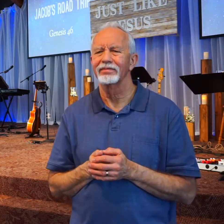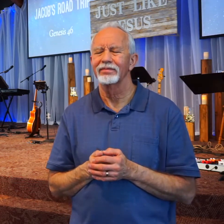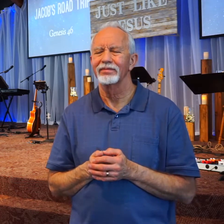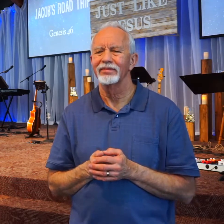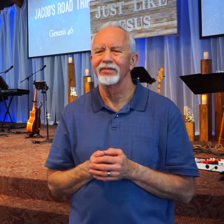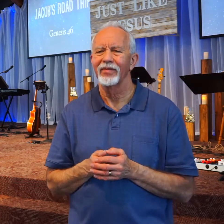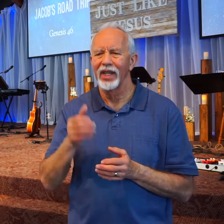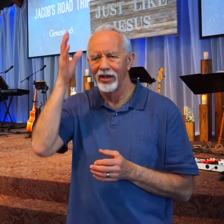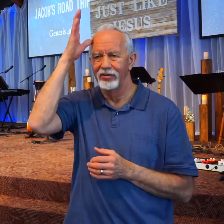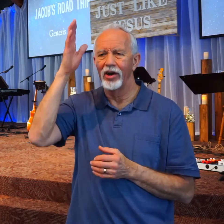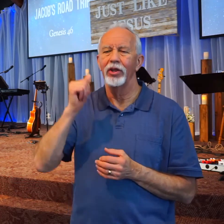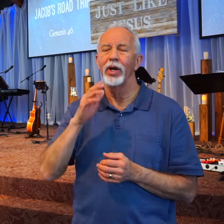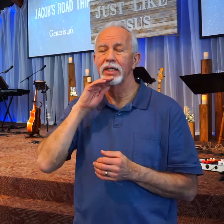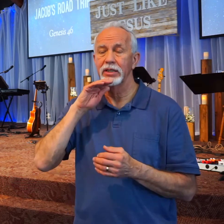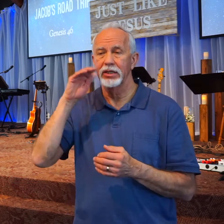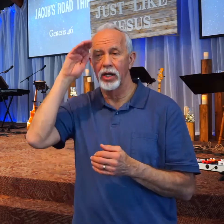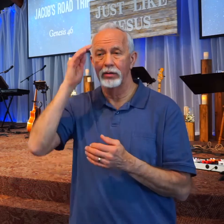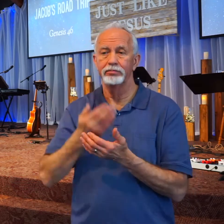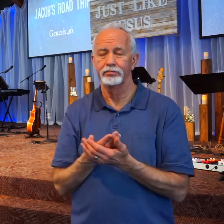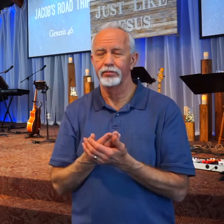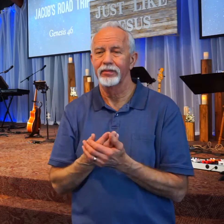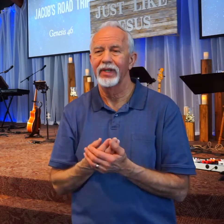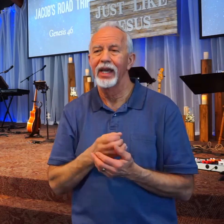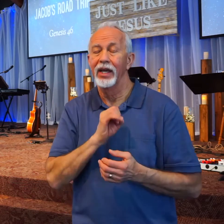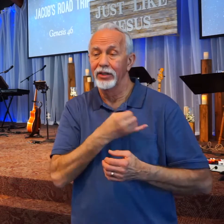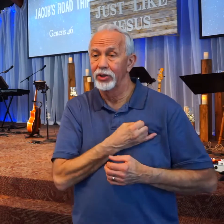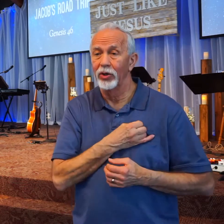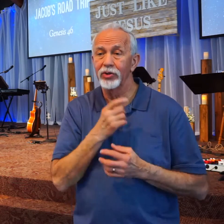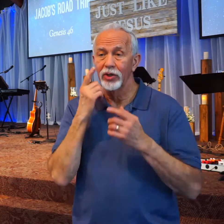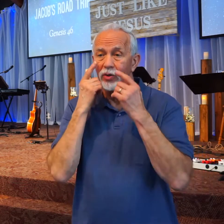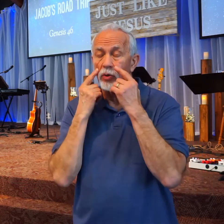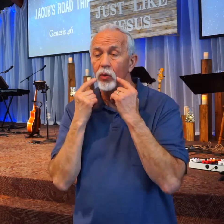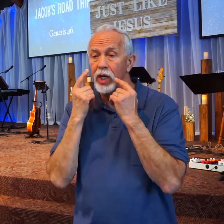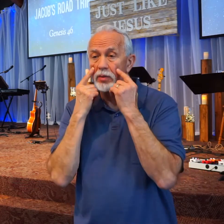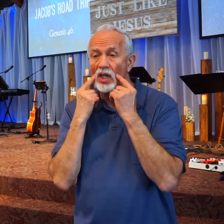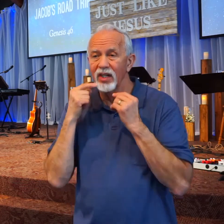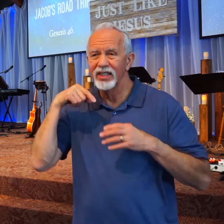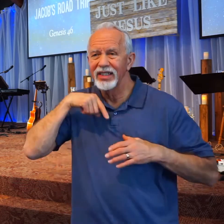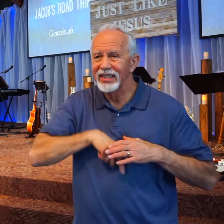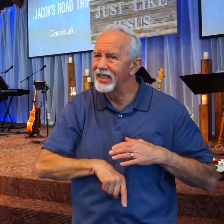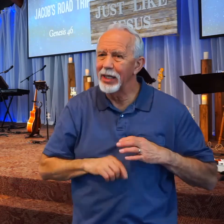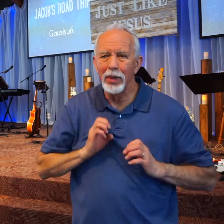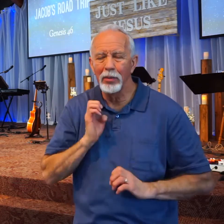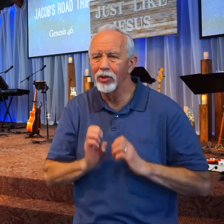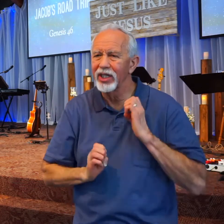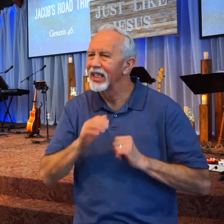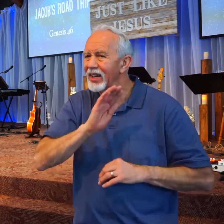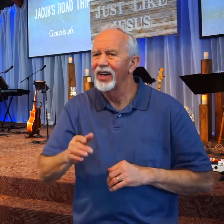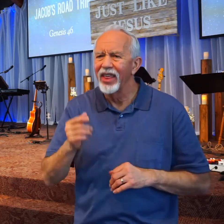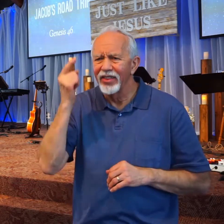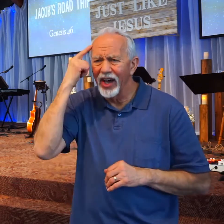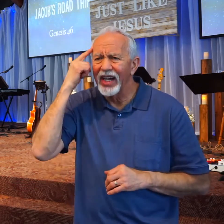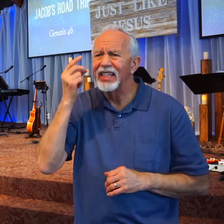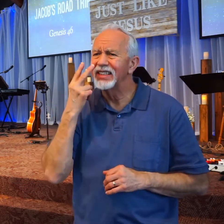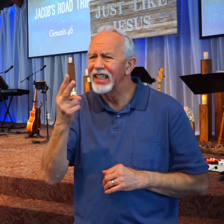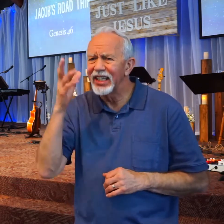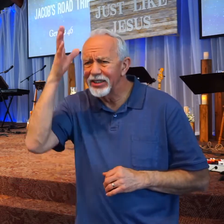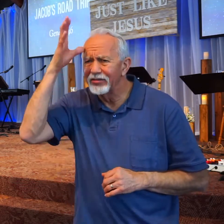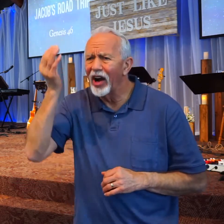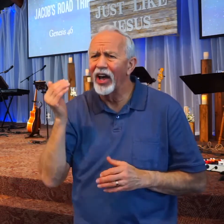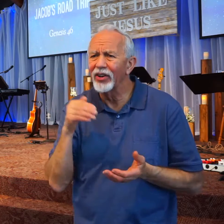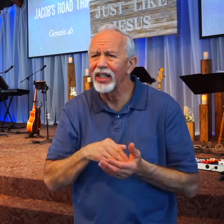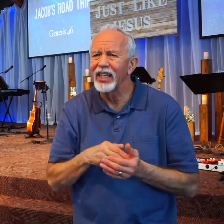What happens next? Joseph weeps out of deep emotion. He never thought he would see his father again, and his